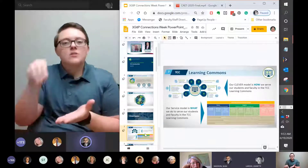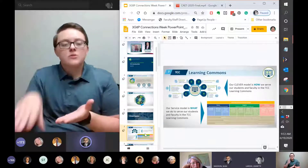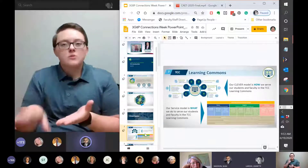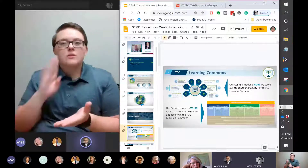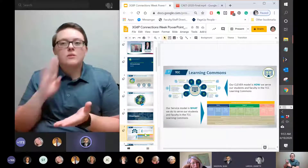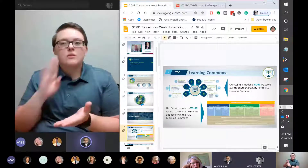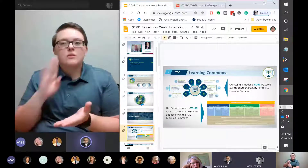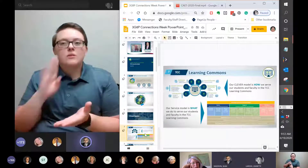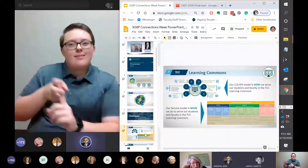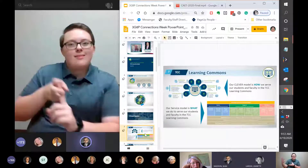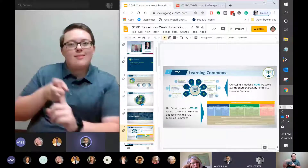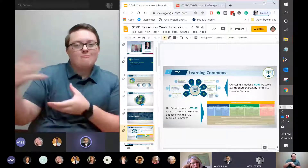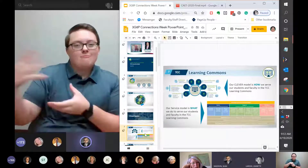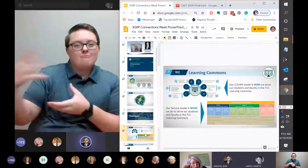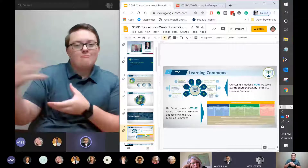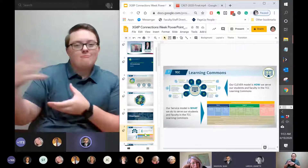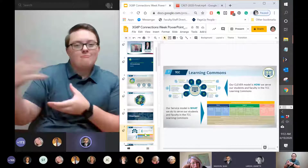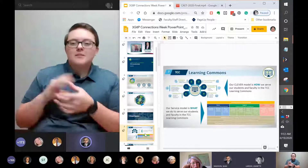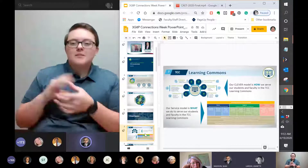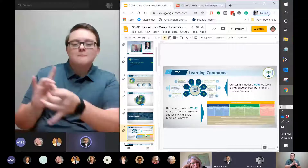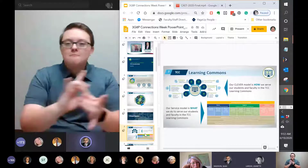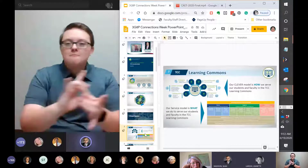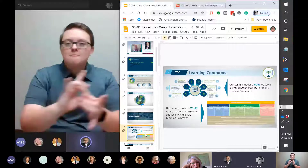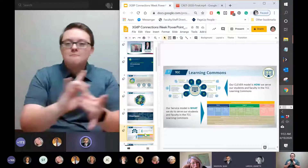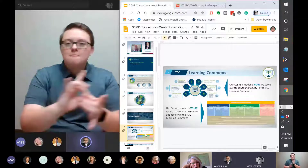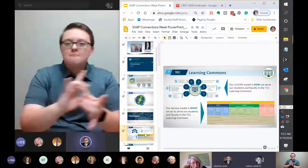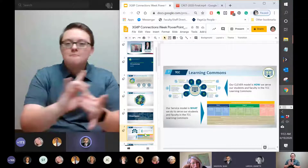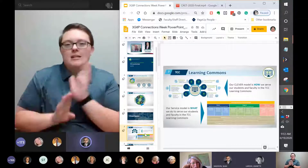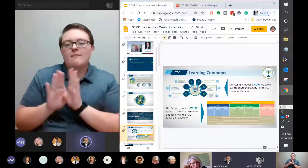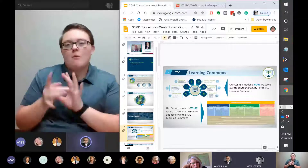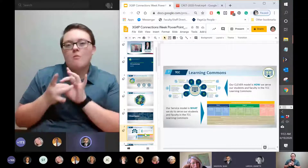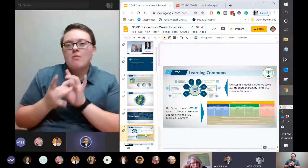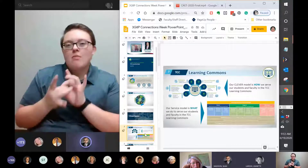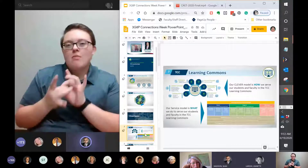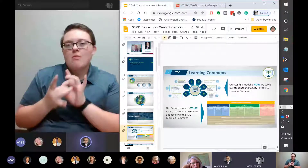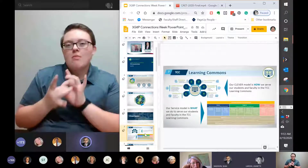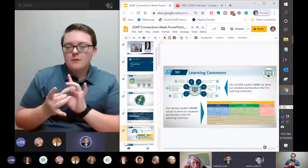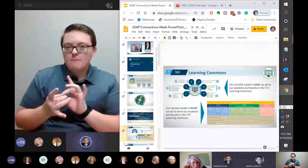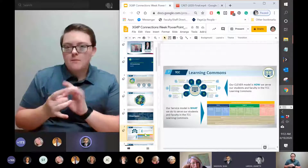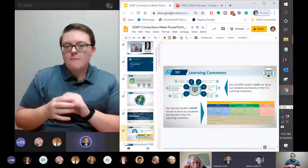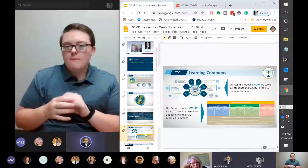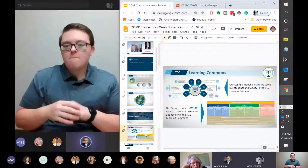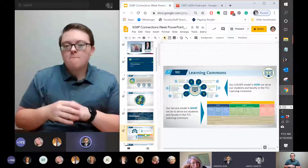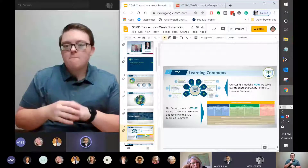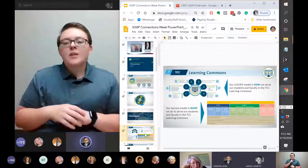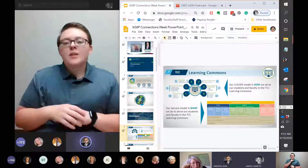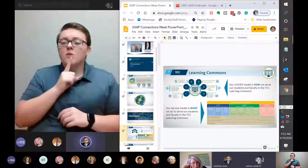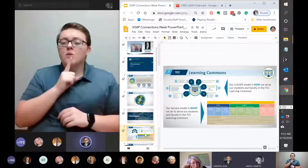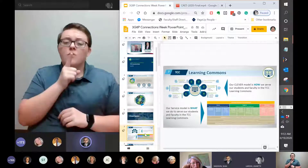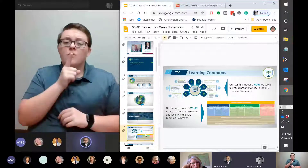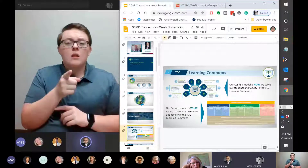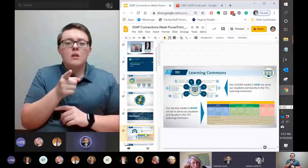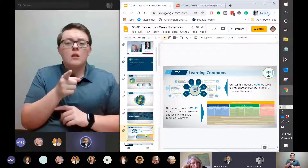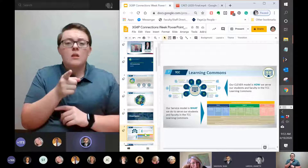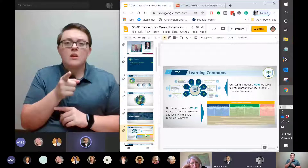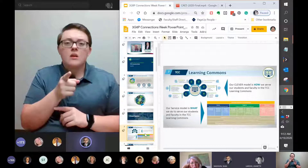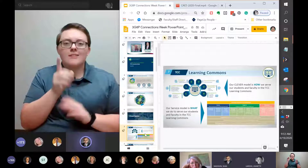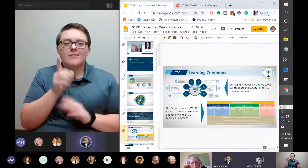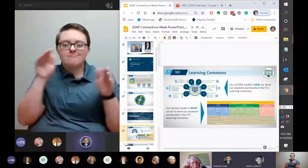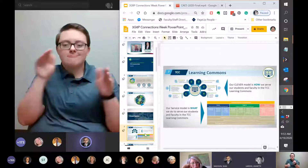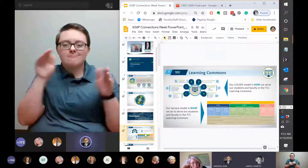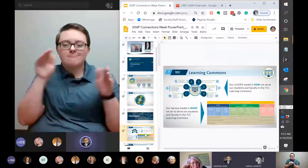folks together in those spaces that I've just described. And it's really about supporting